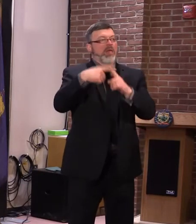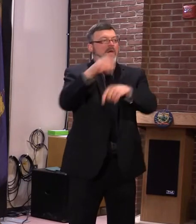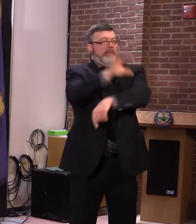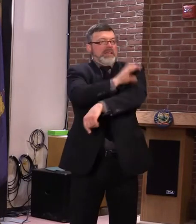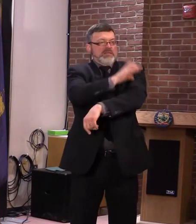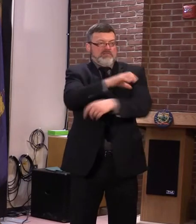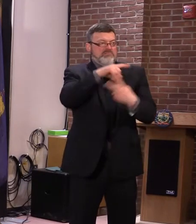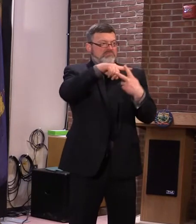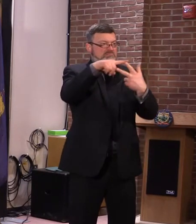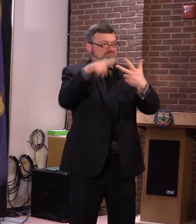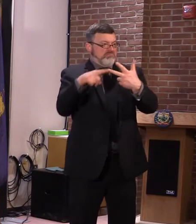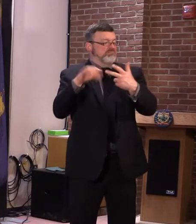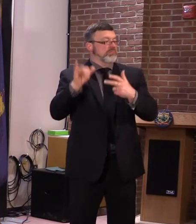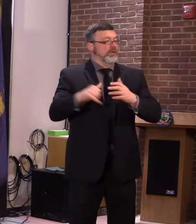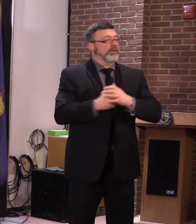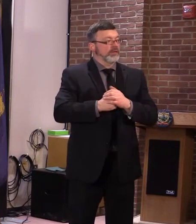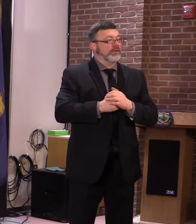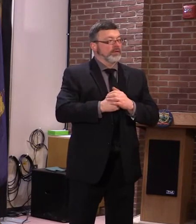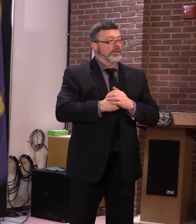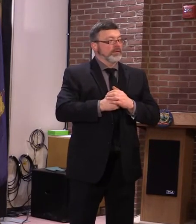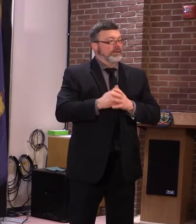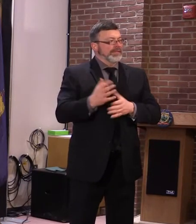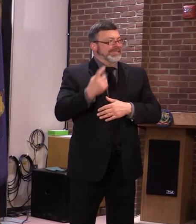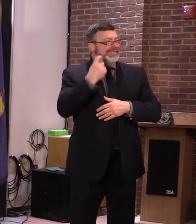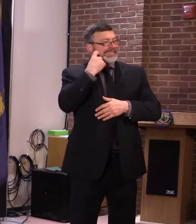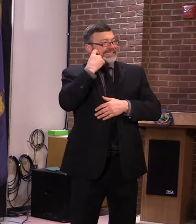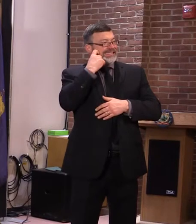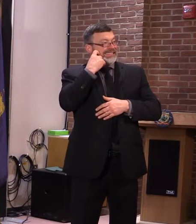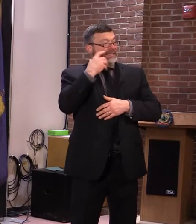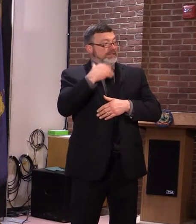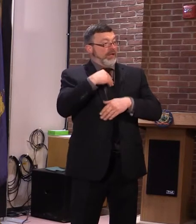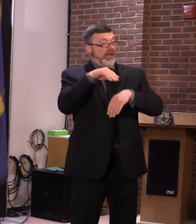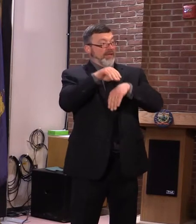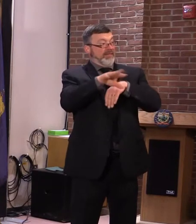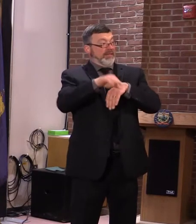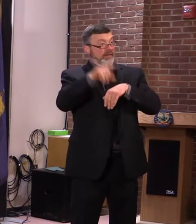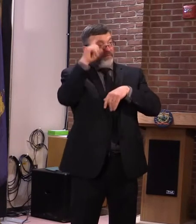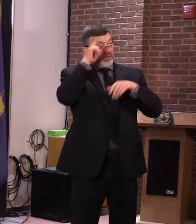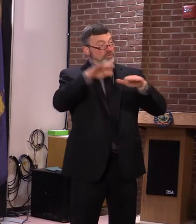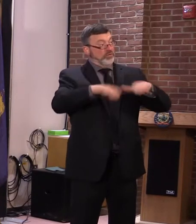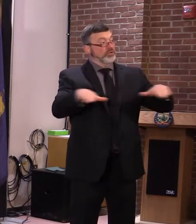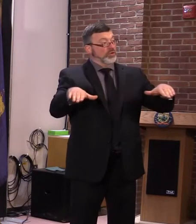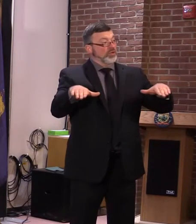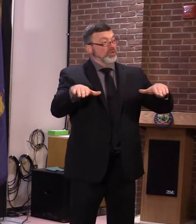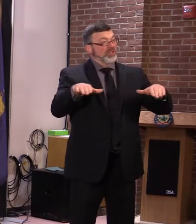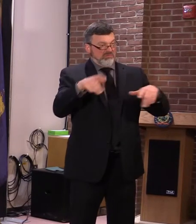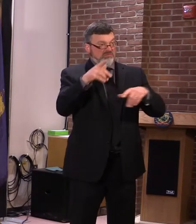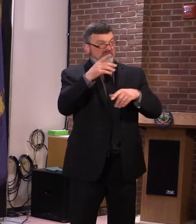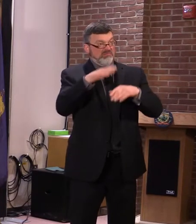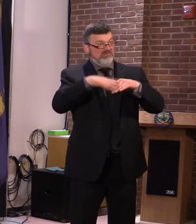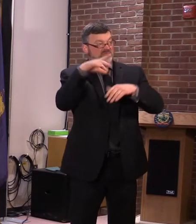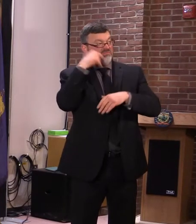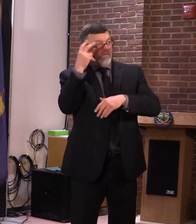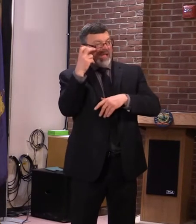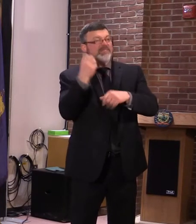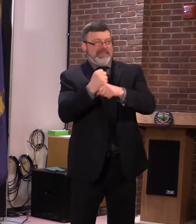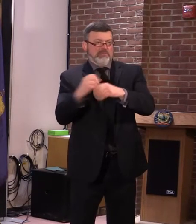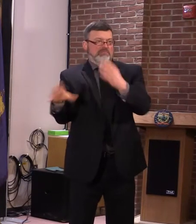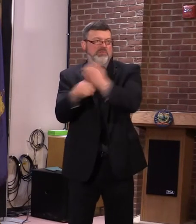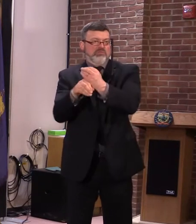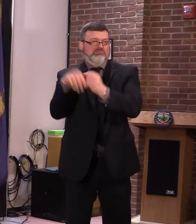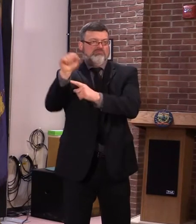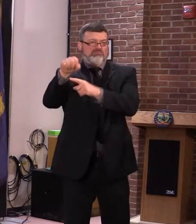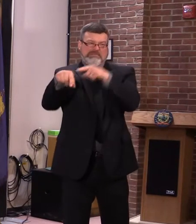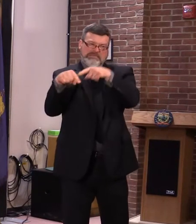With the recent updates to the recommendations for children and booster vaccines and on boosters, there continues to be